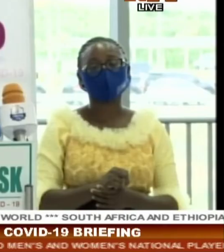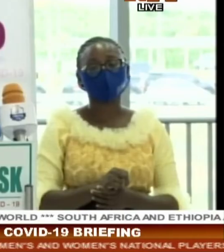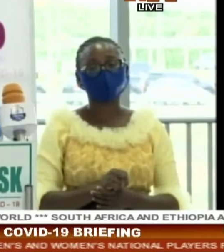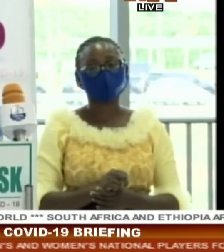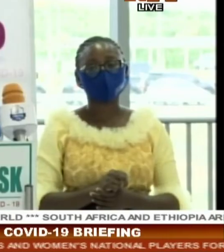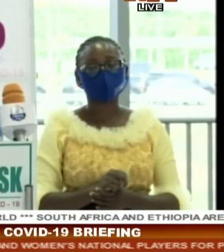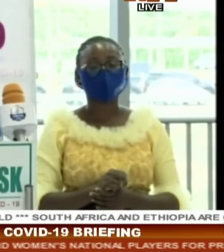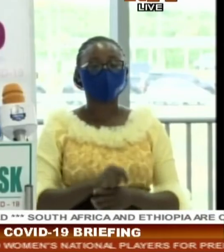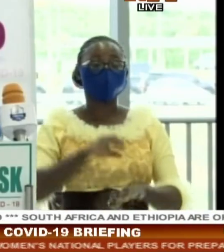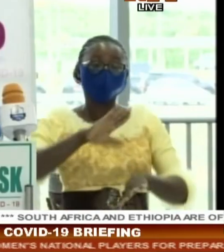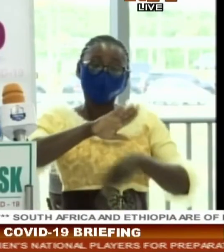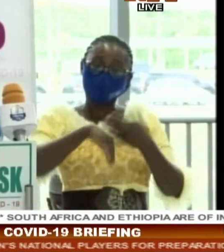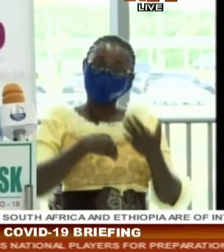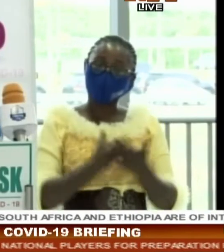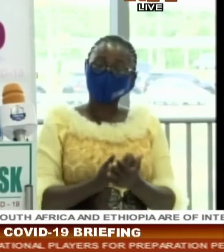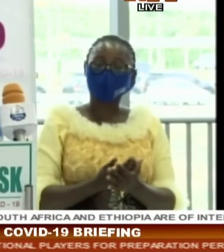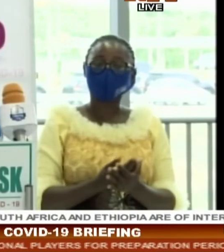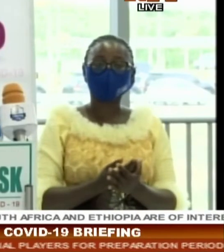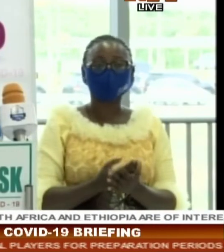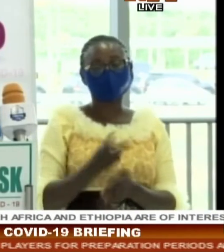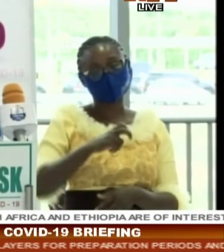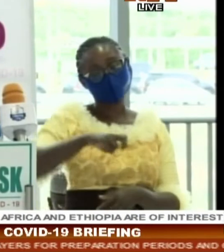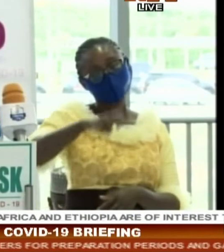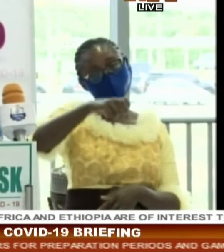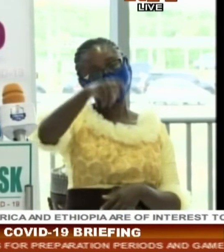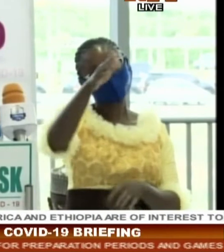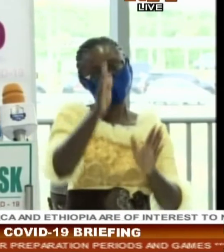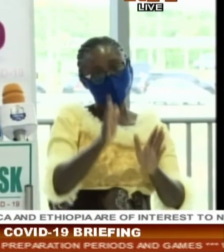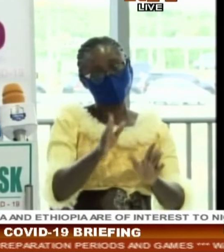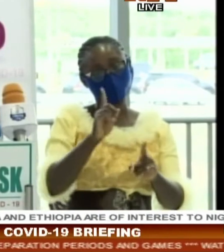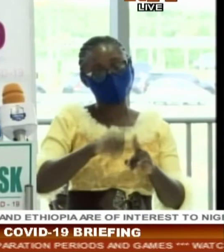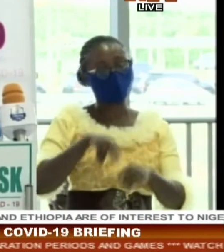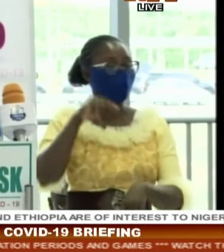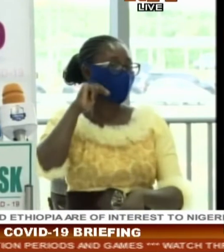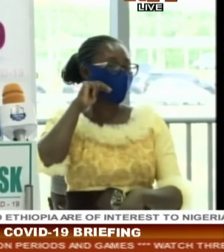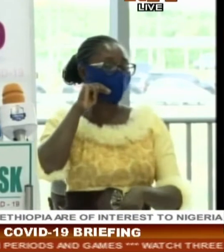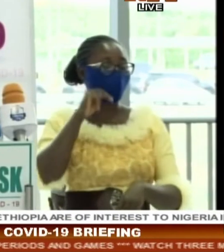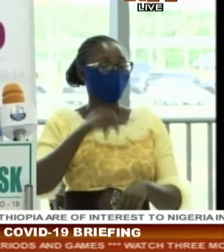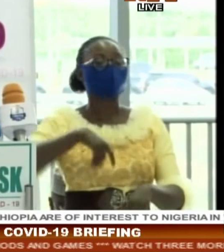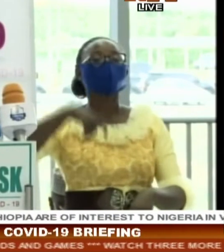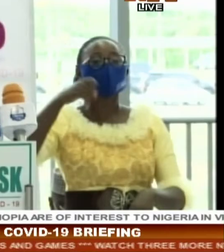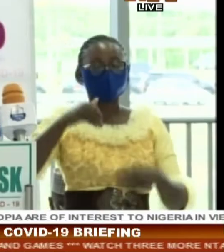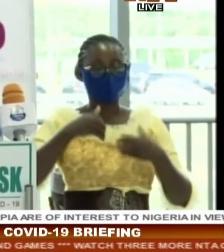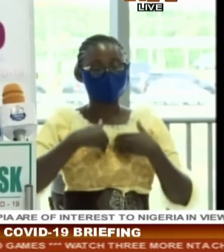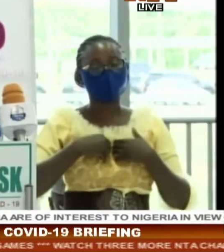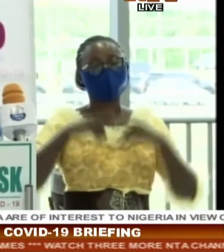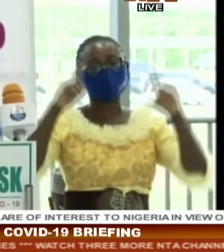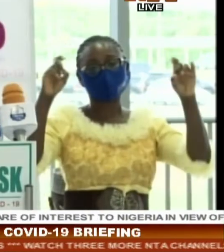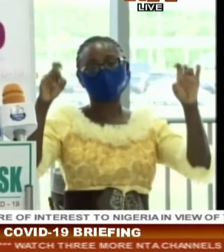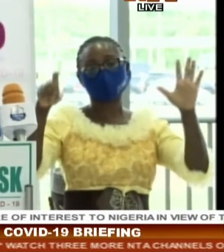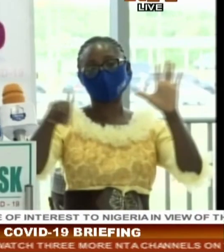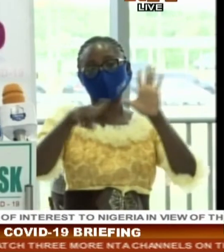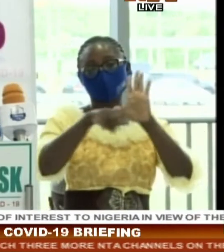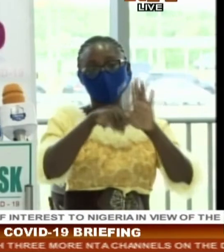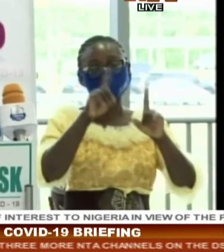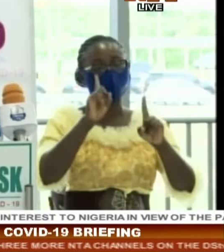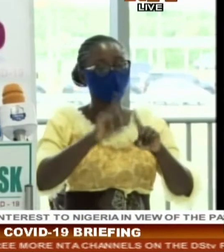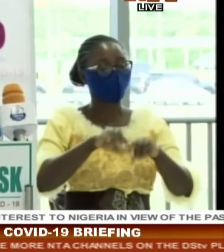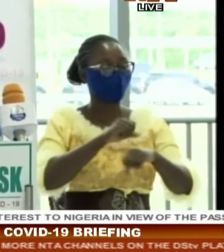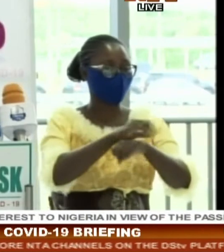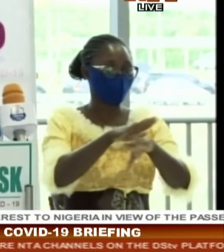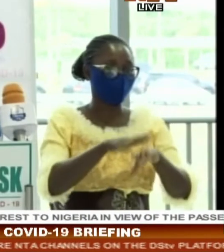So all intending travelers to Nigeria must have tested negative for COVID-19